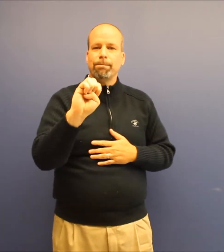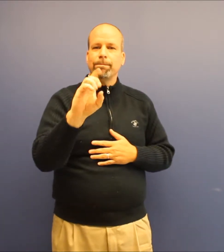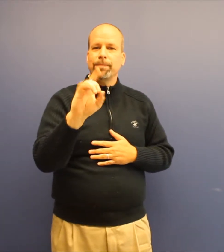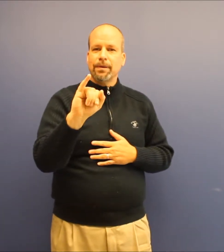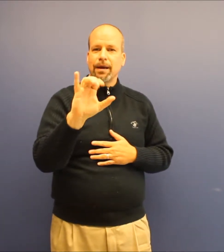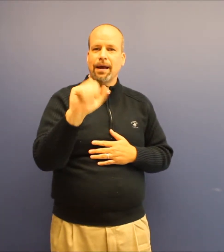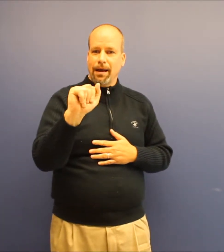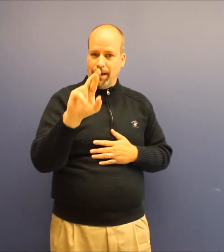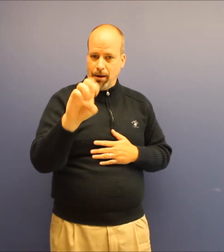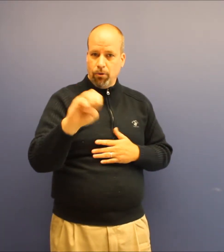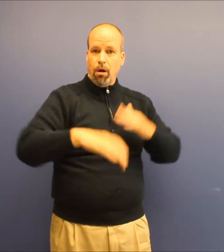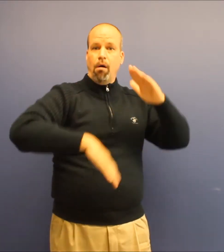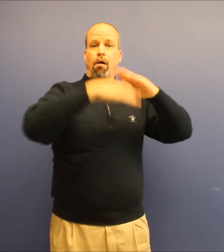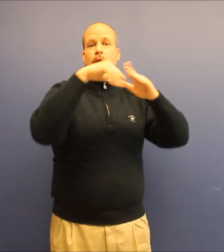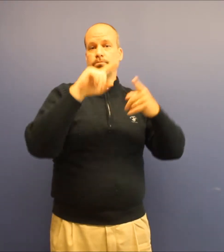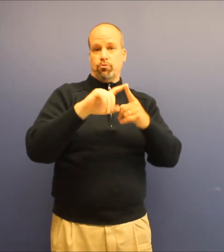per illness.